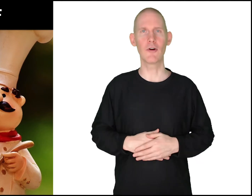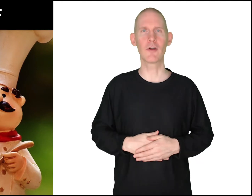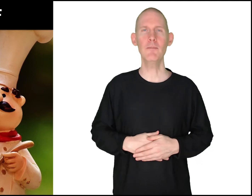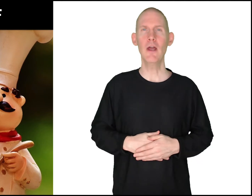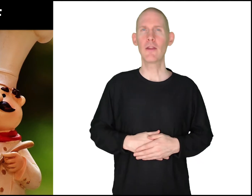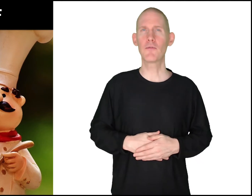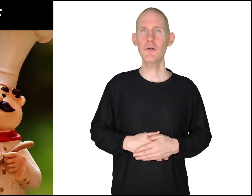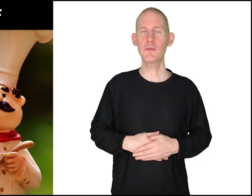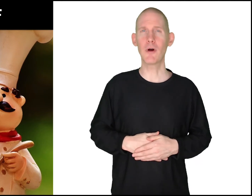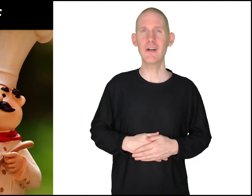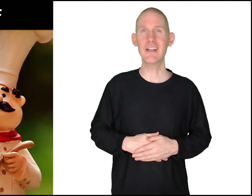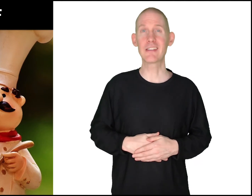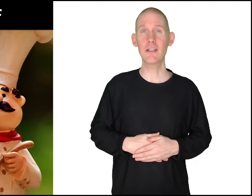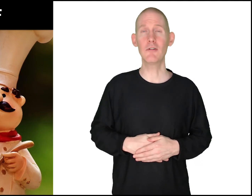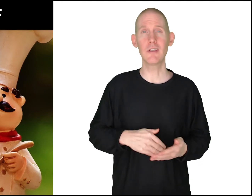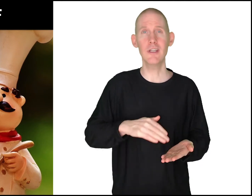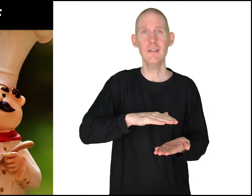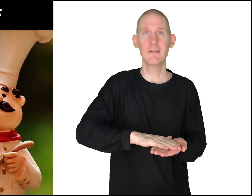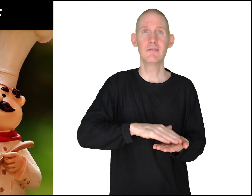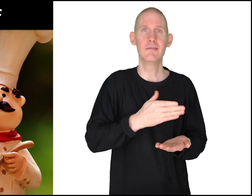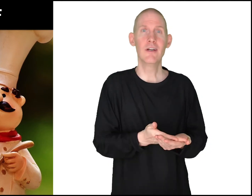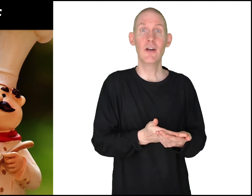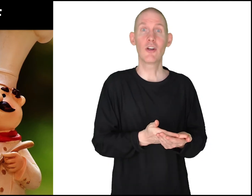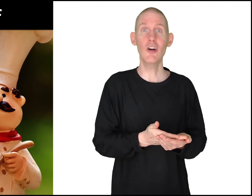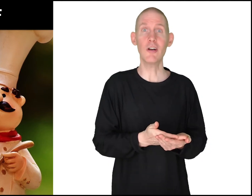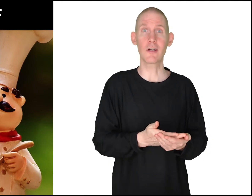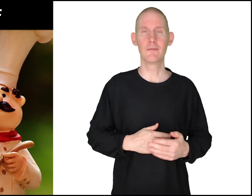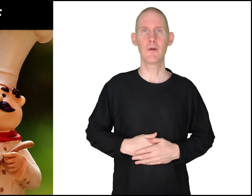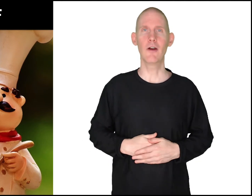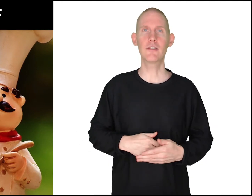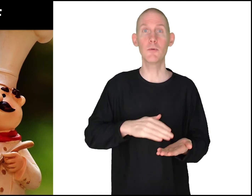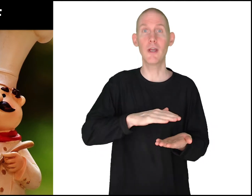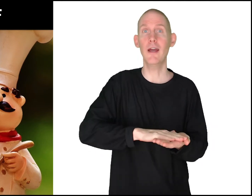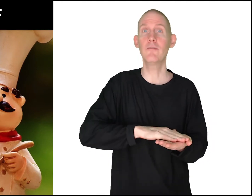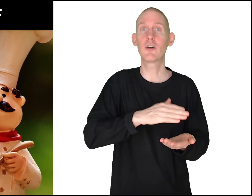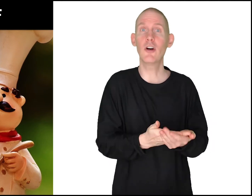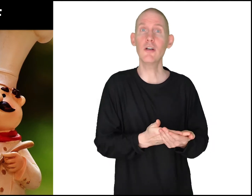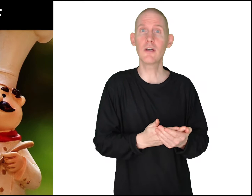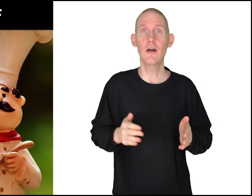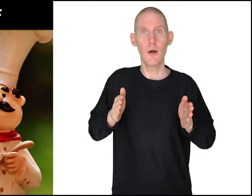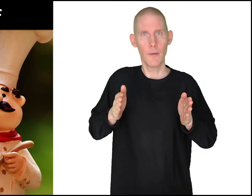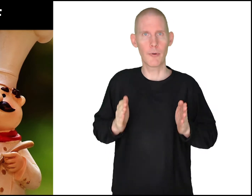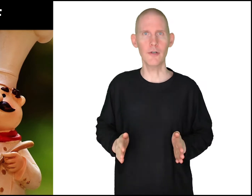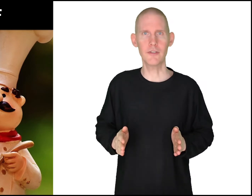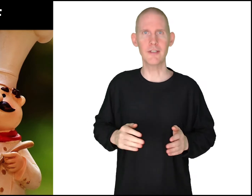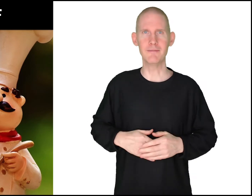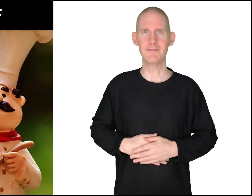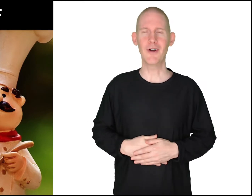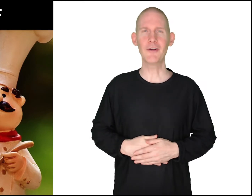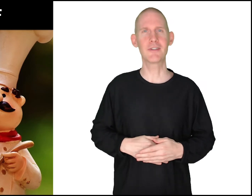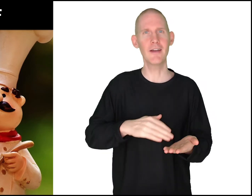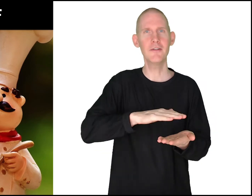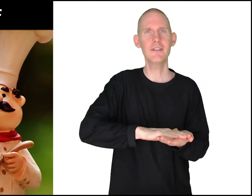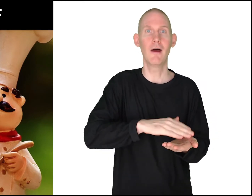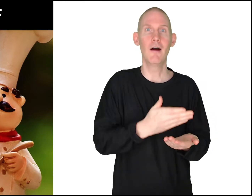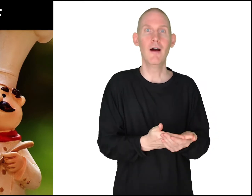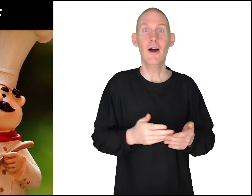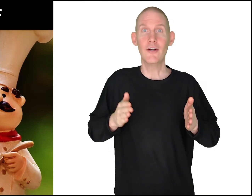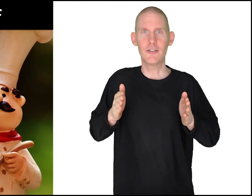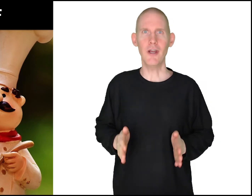okay? The first part is literally cook. All right, so we have cook person. Altogether, it's